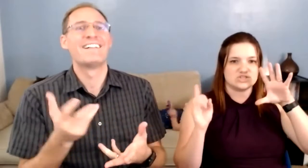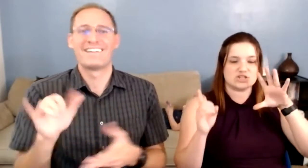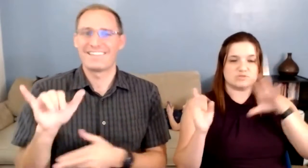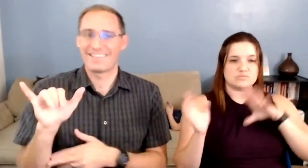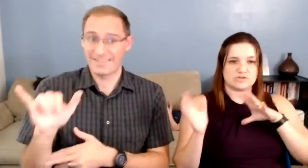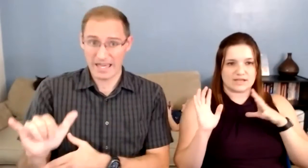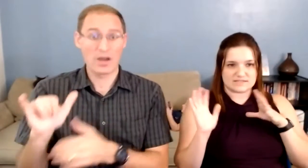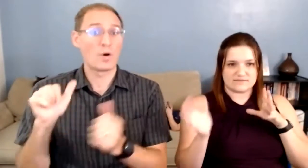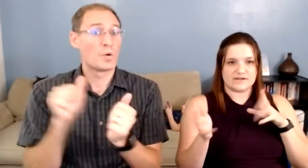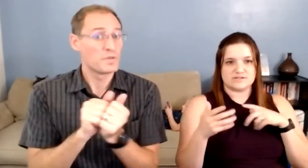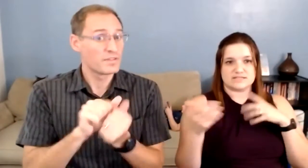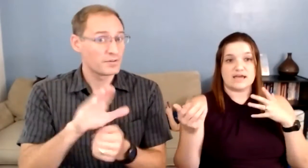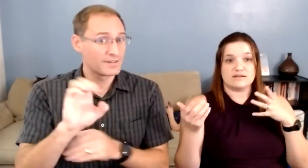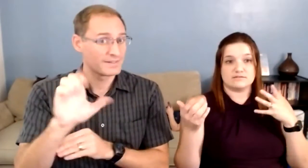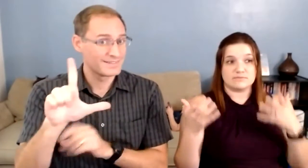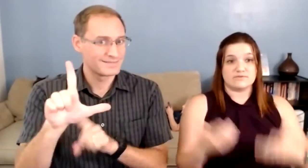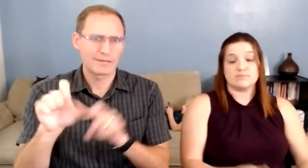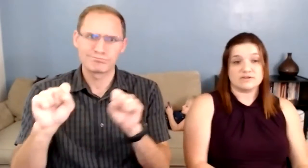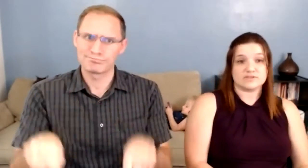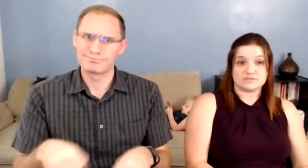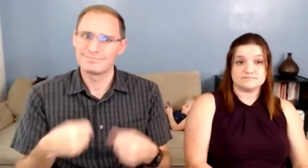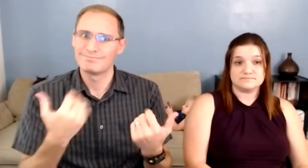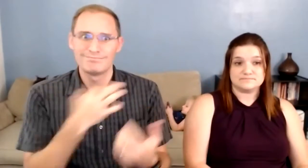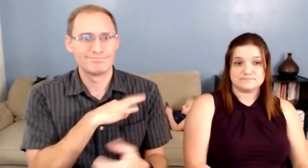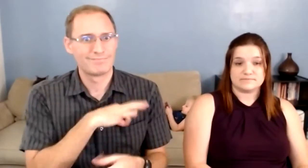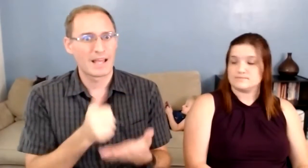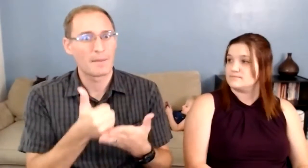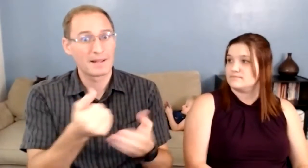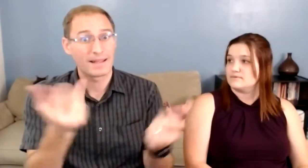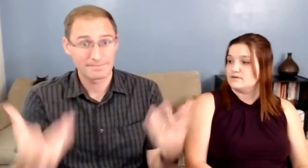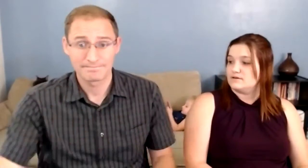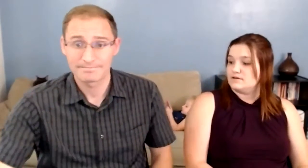in conjunction with your classifiers can be very beneficial.